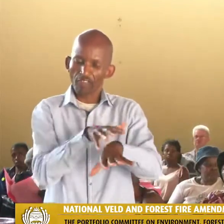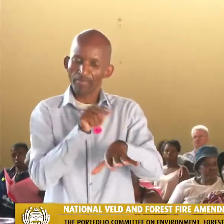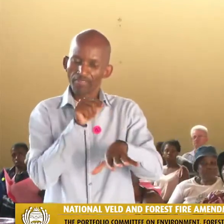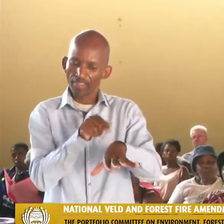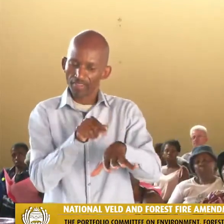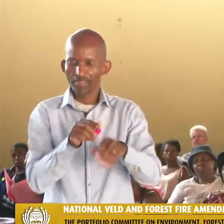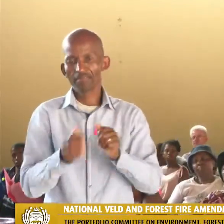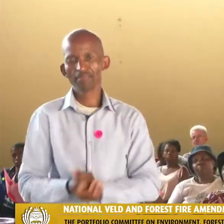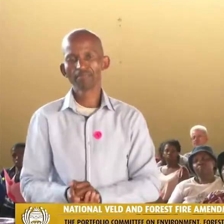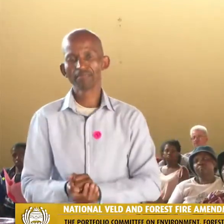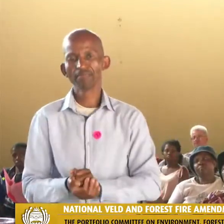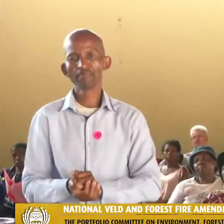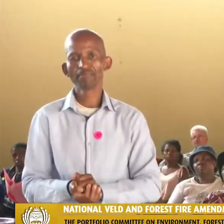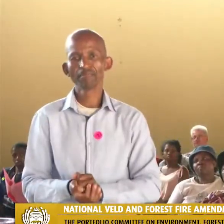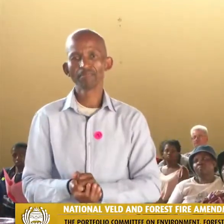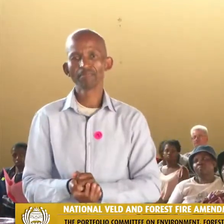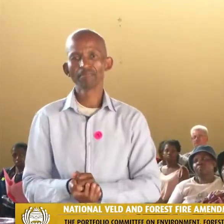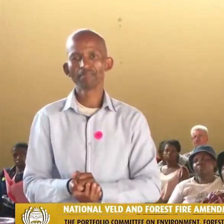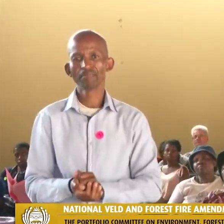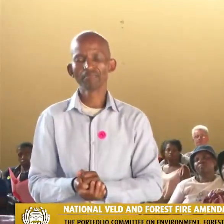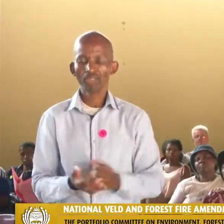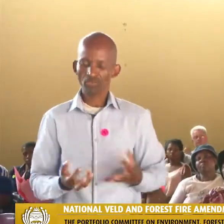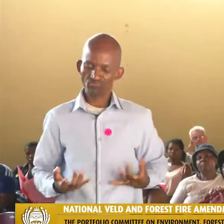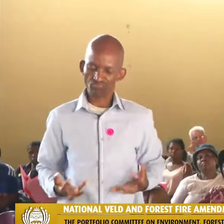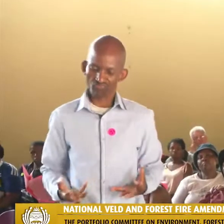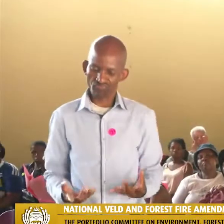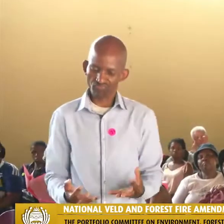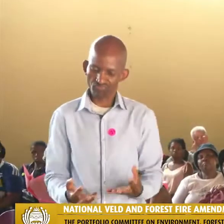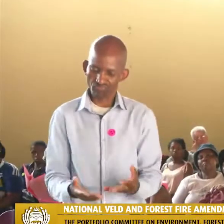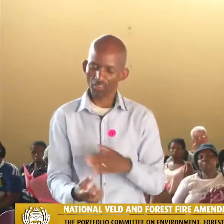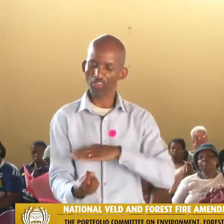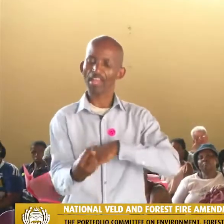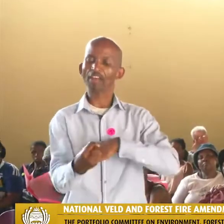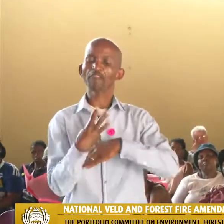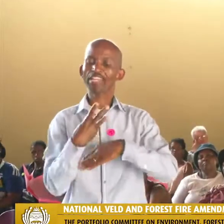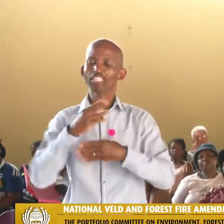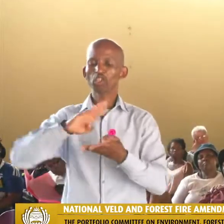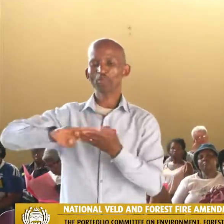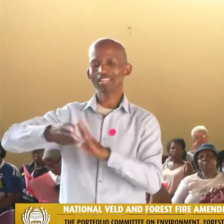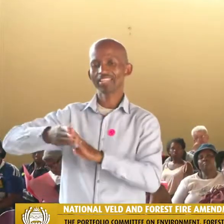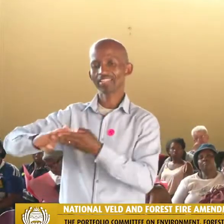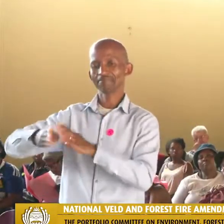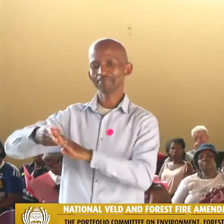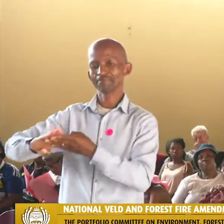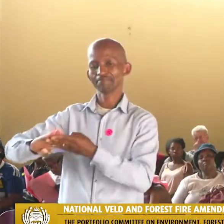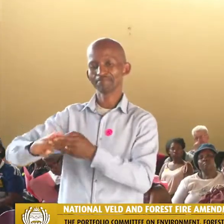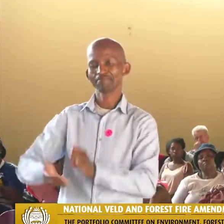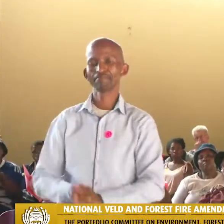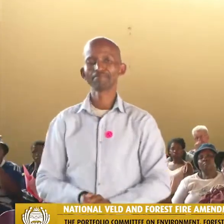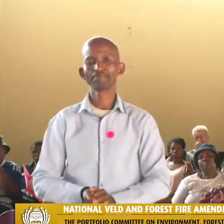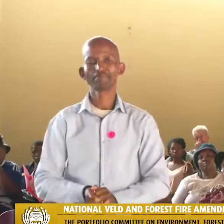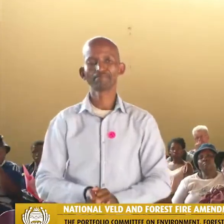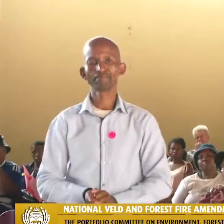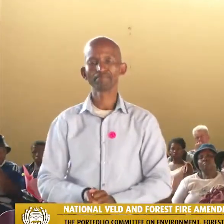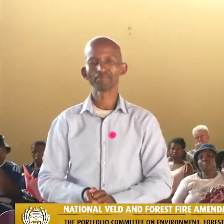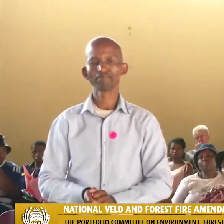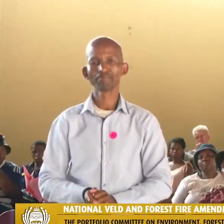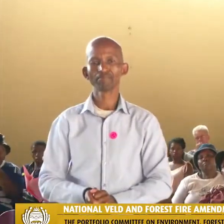problem is when fire has to catch. Mollo wa in teng those wa re fields, affecta as community. that fire affects us as